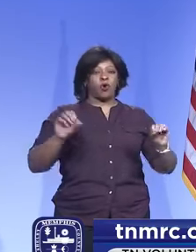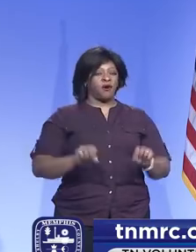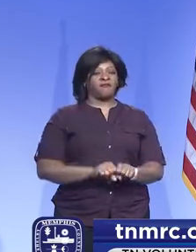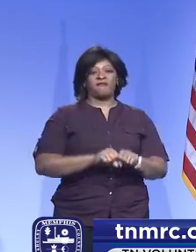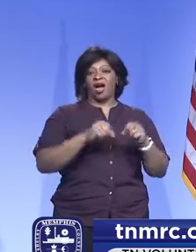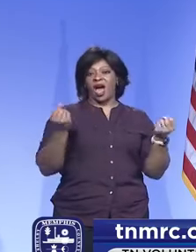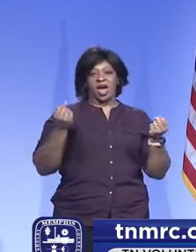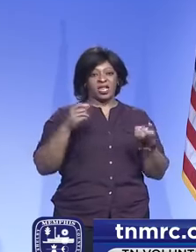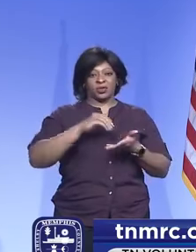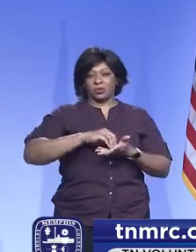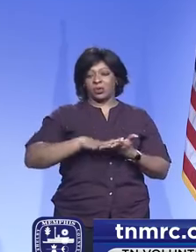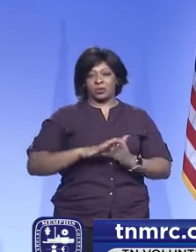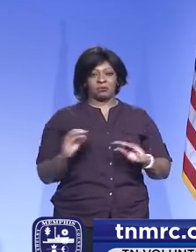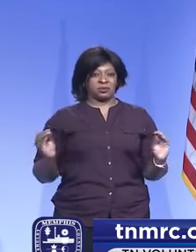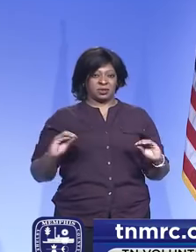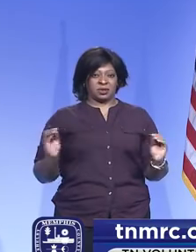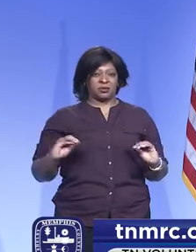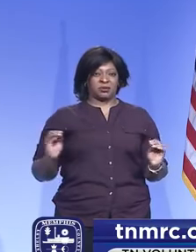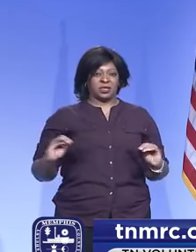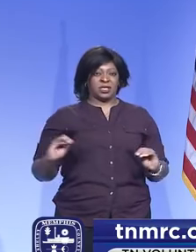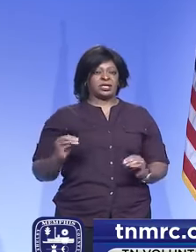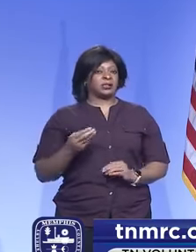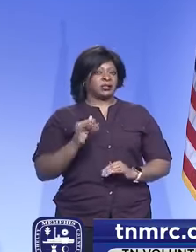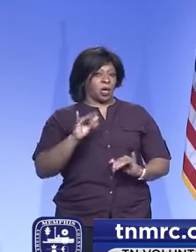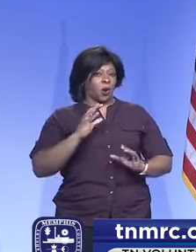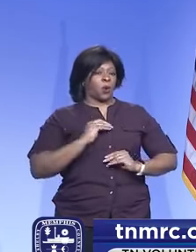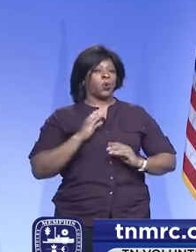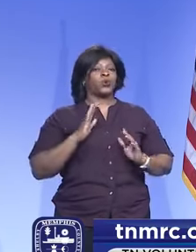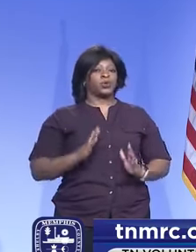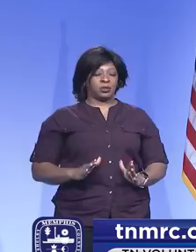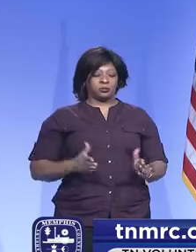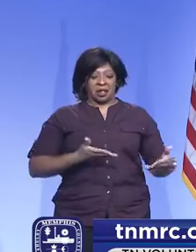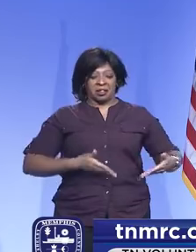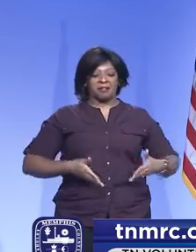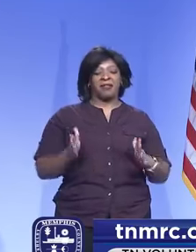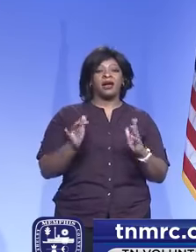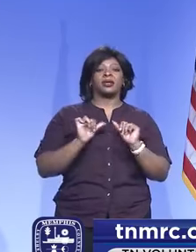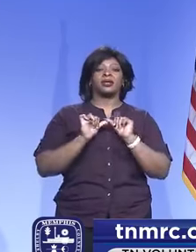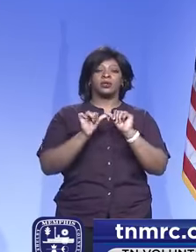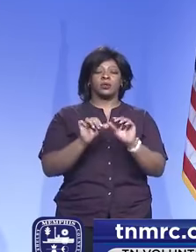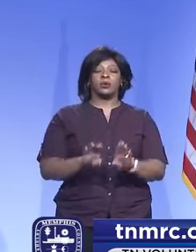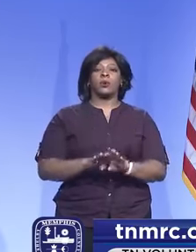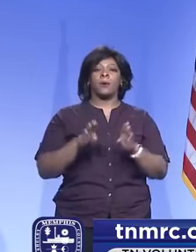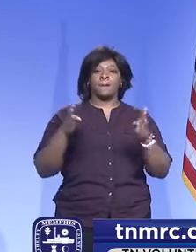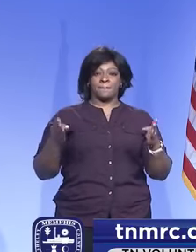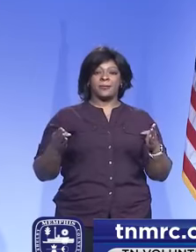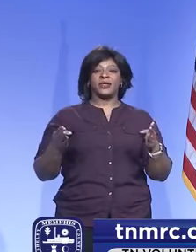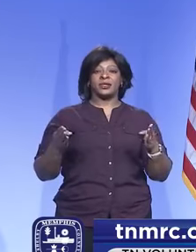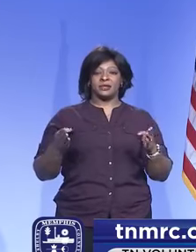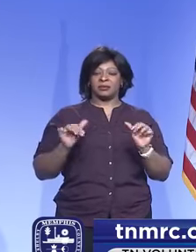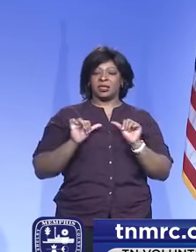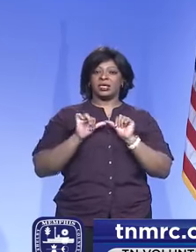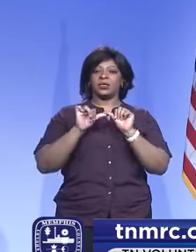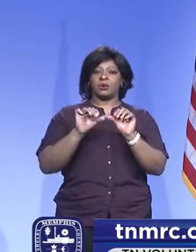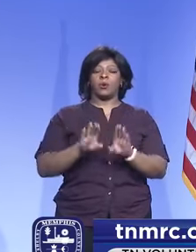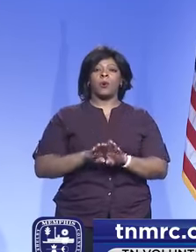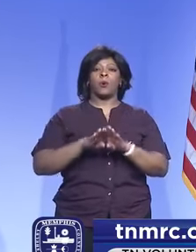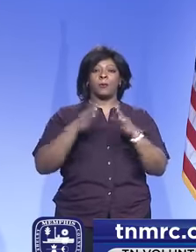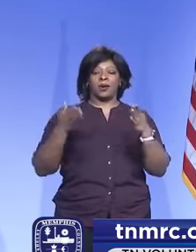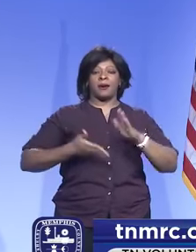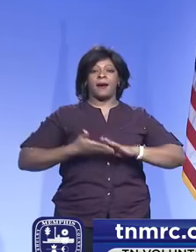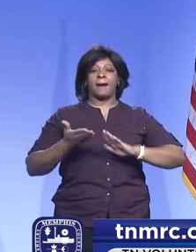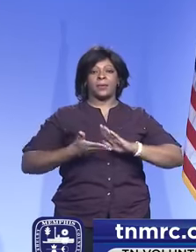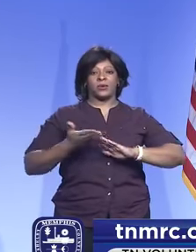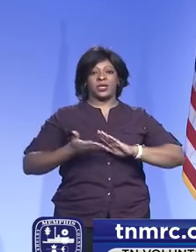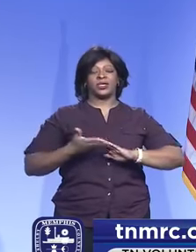were noted. He was subsequently allowed to reopen and has remained open and